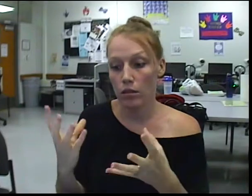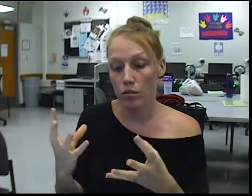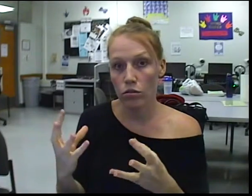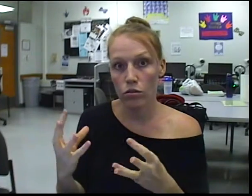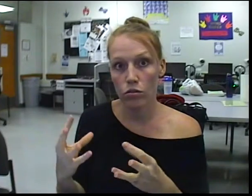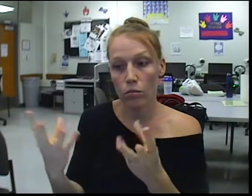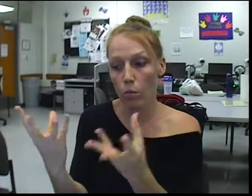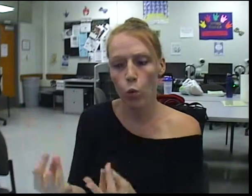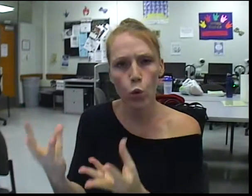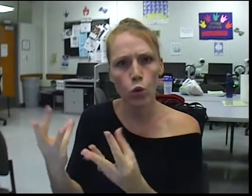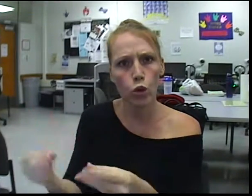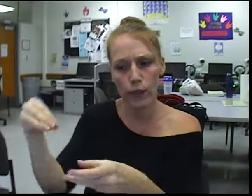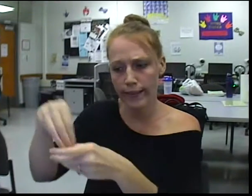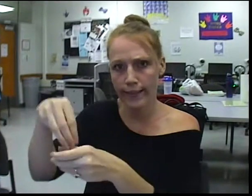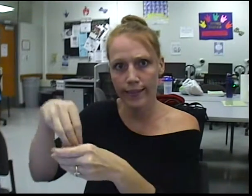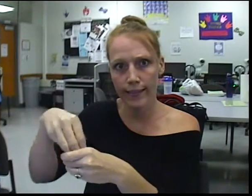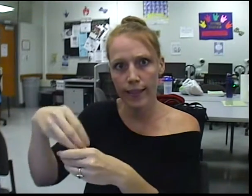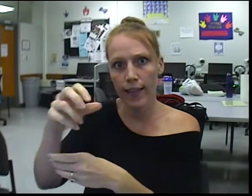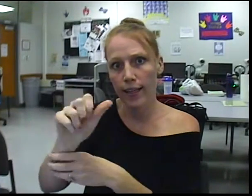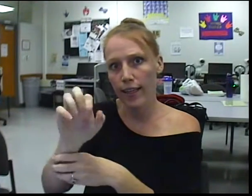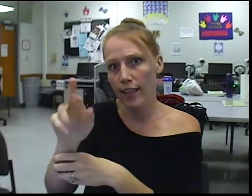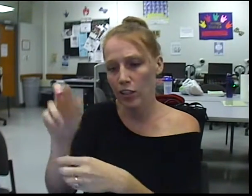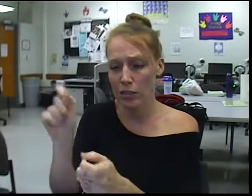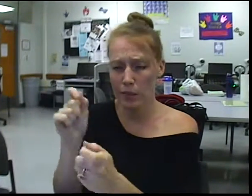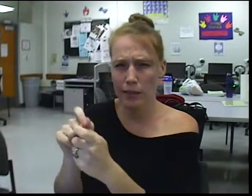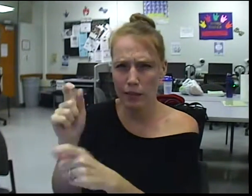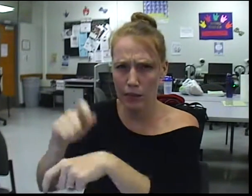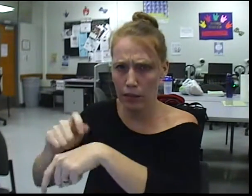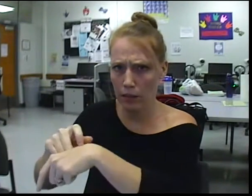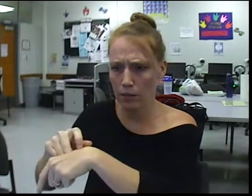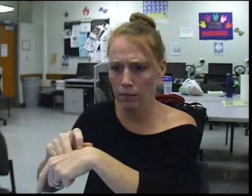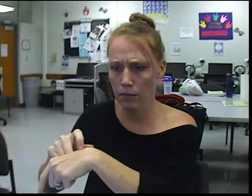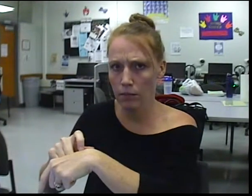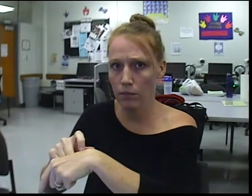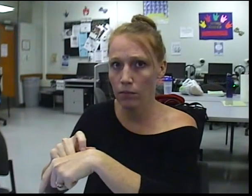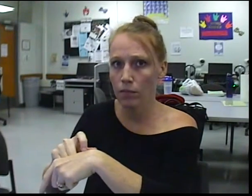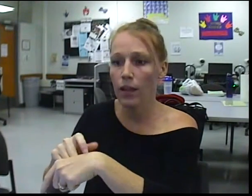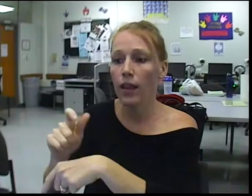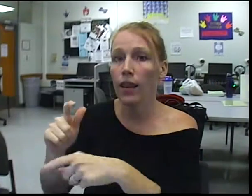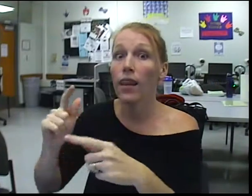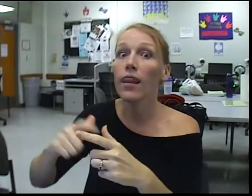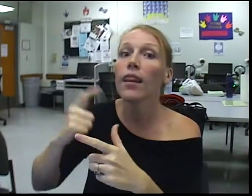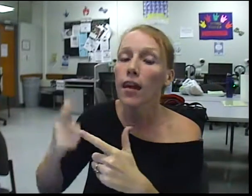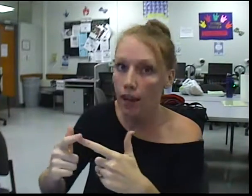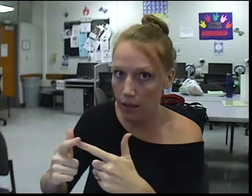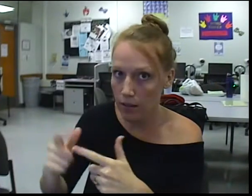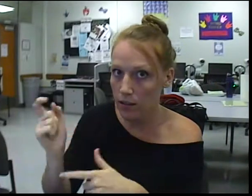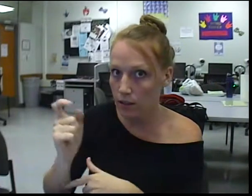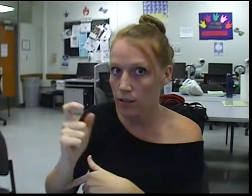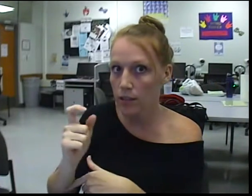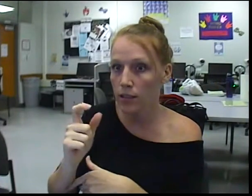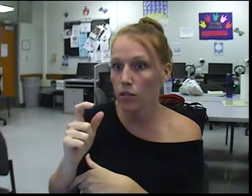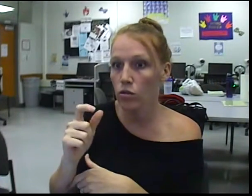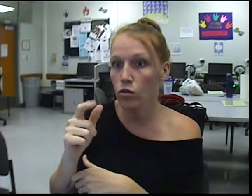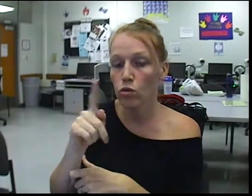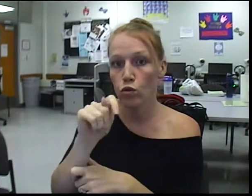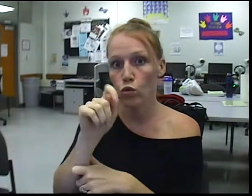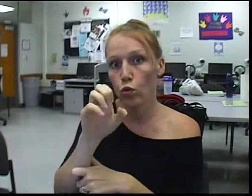that air at that point. And then you have to have a psychrometer or something to tell what the current